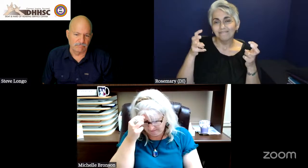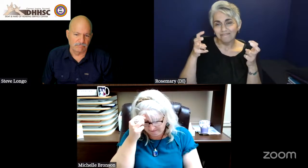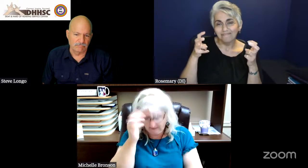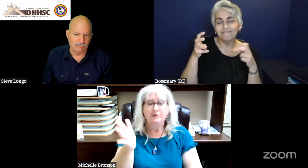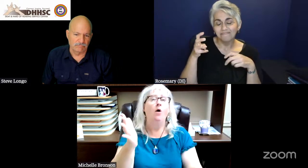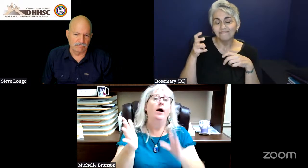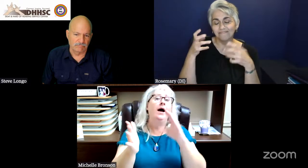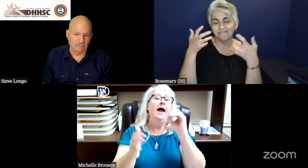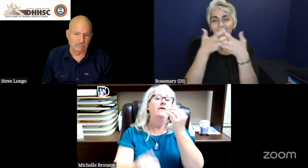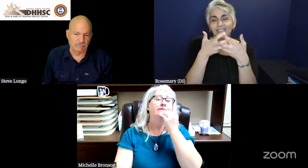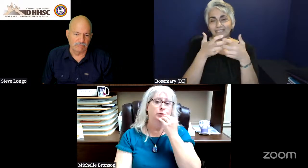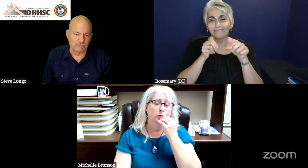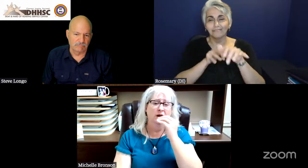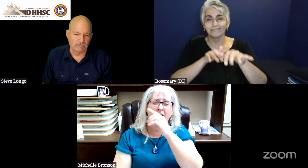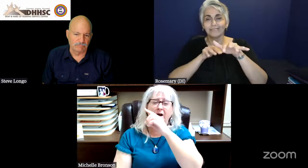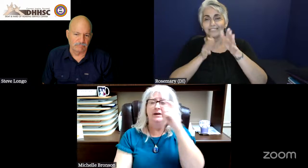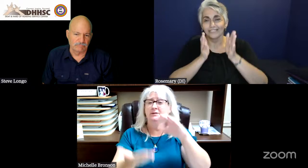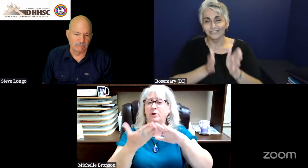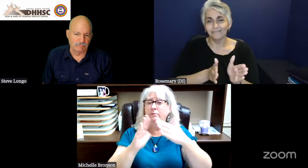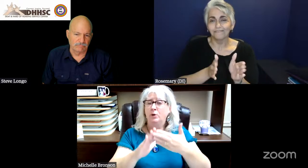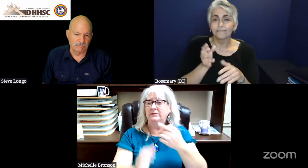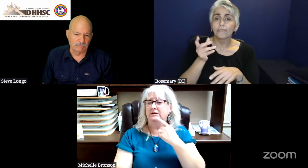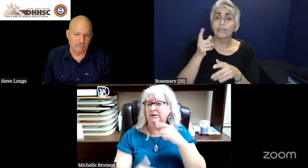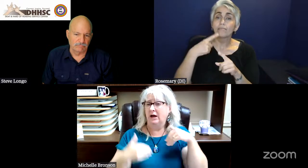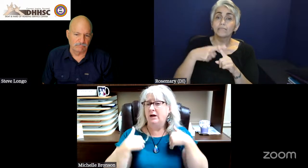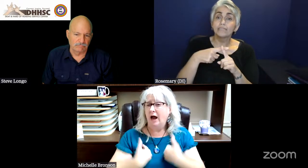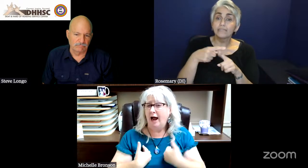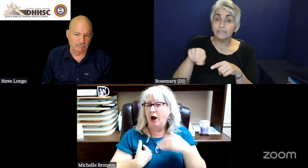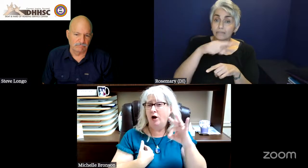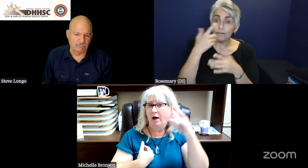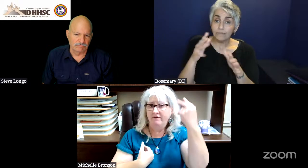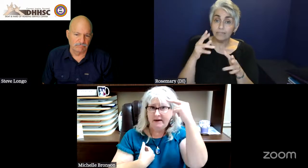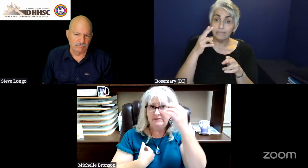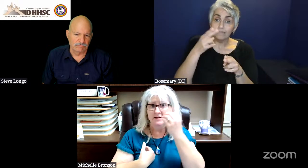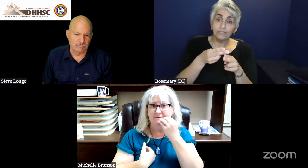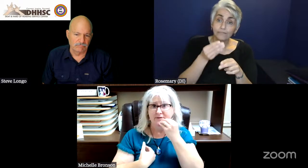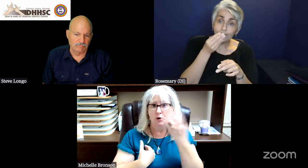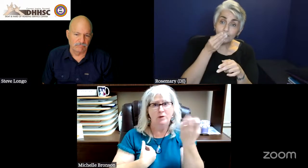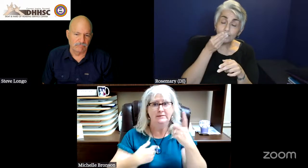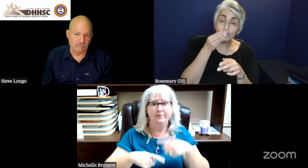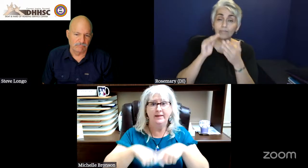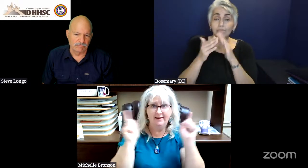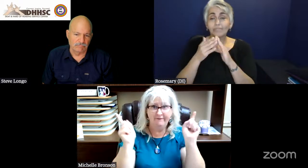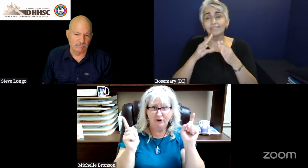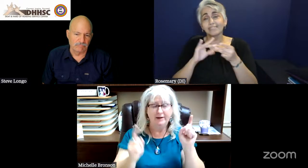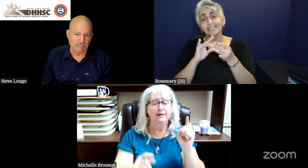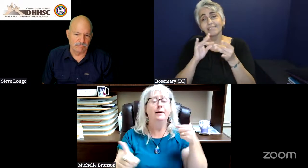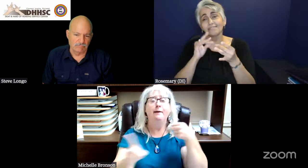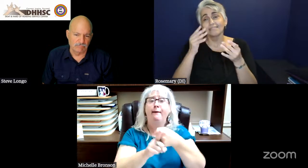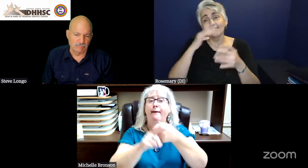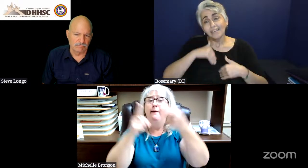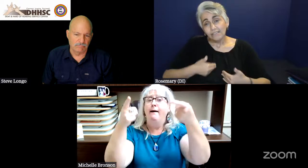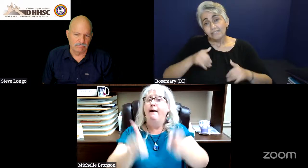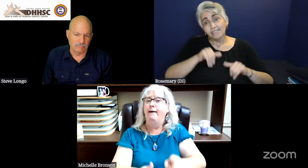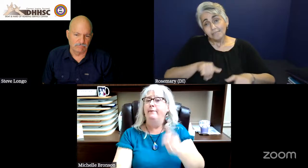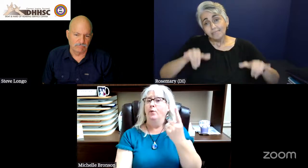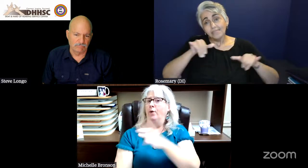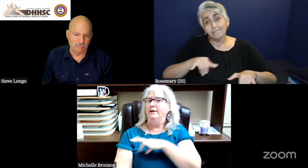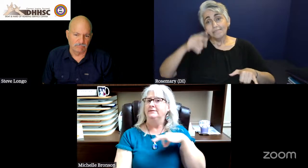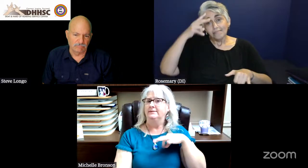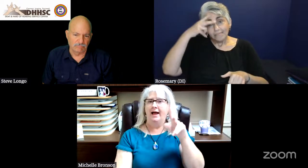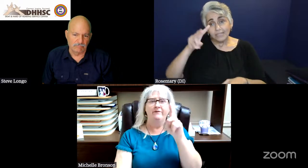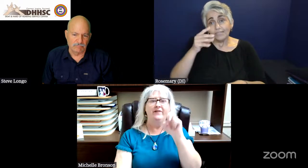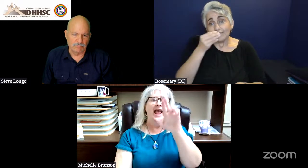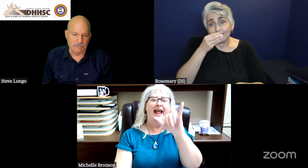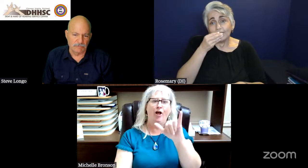performers and a Harry Potter theme to go with the idea of magicians. And we've mentioned food and